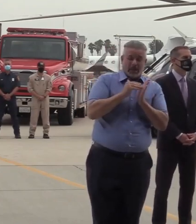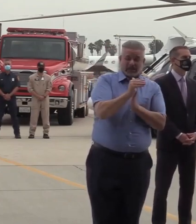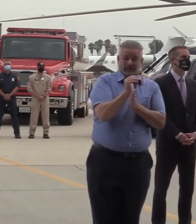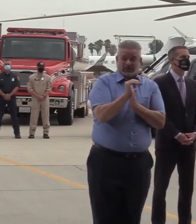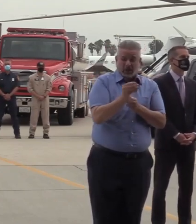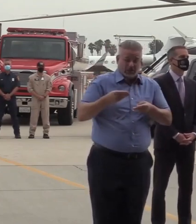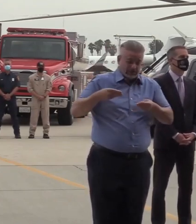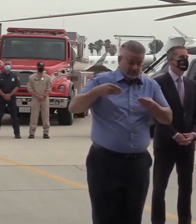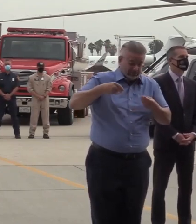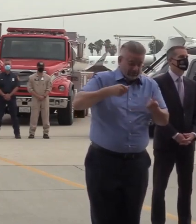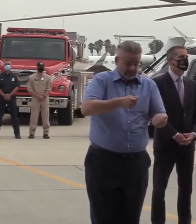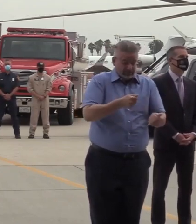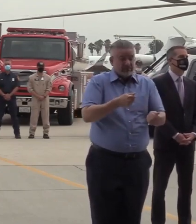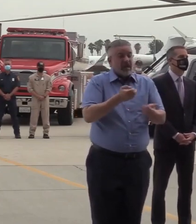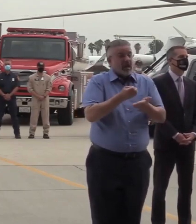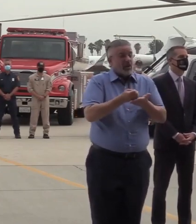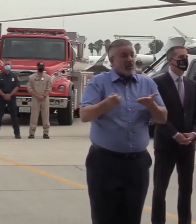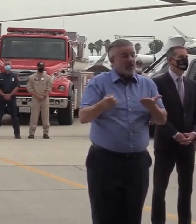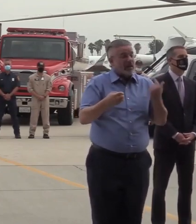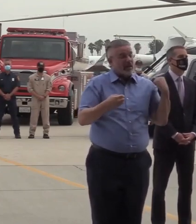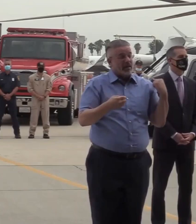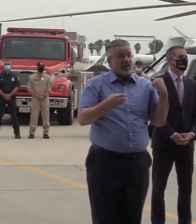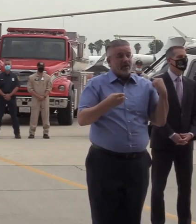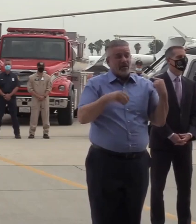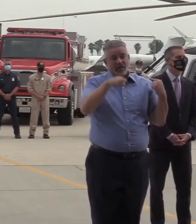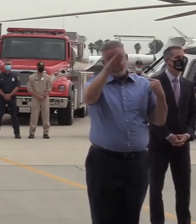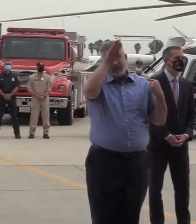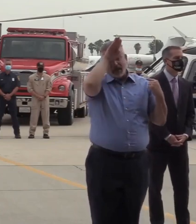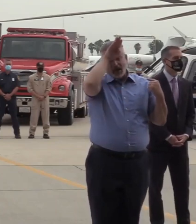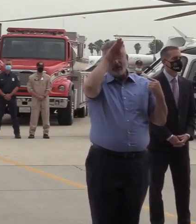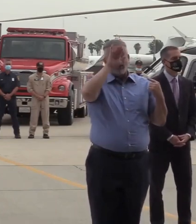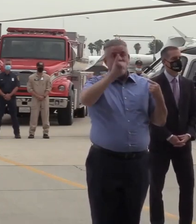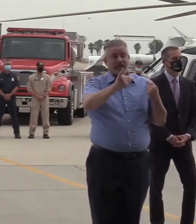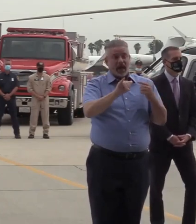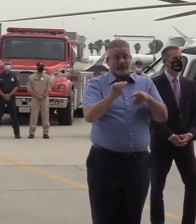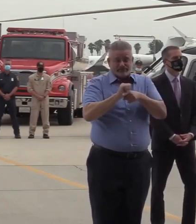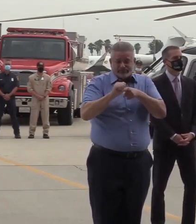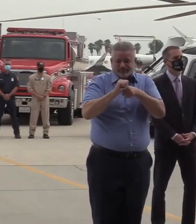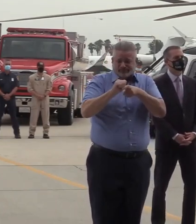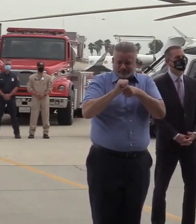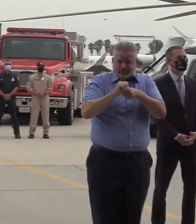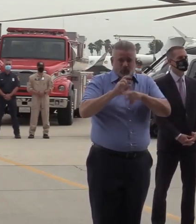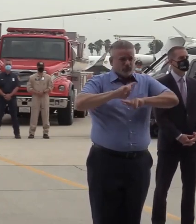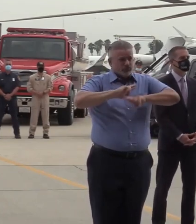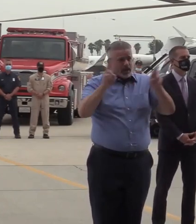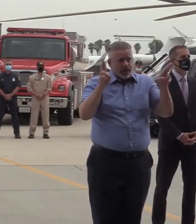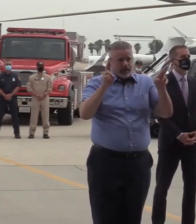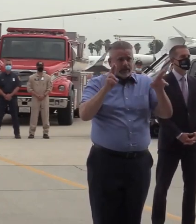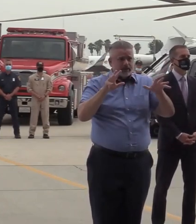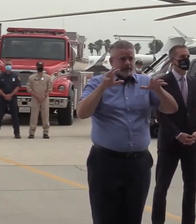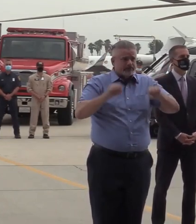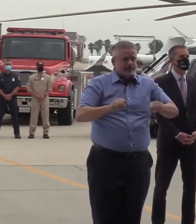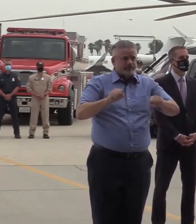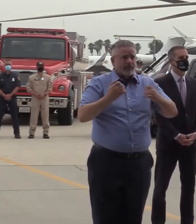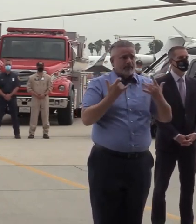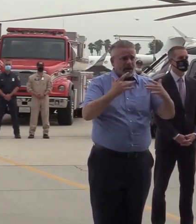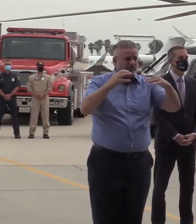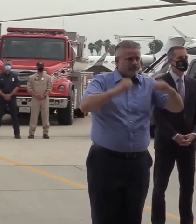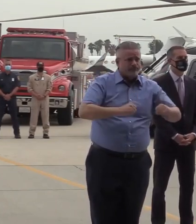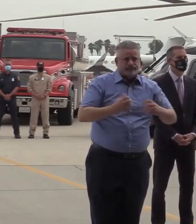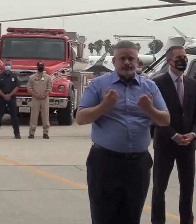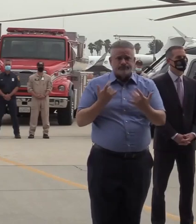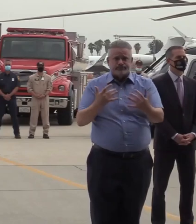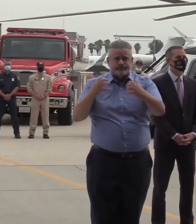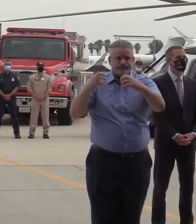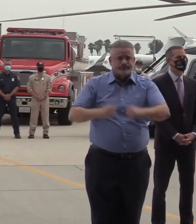of dollars of invested equipment, firefighters that refine their skills so that we can better attack these